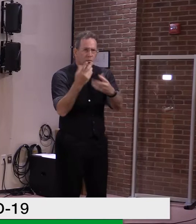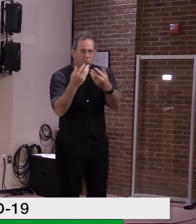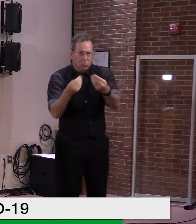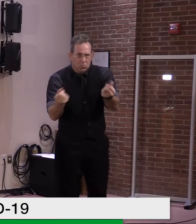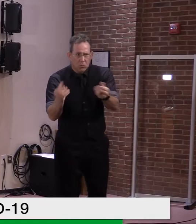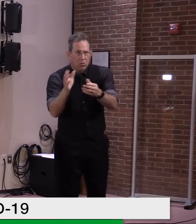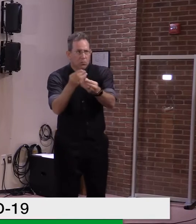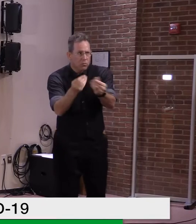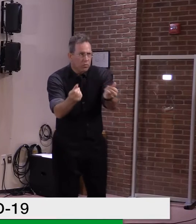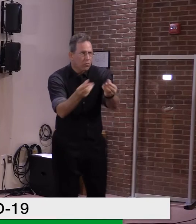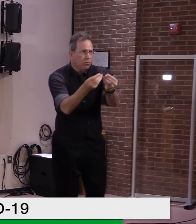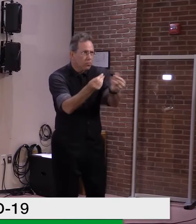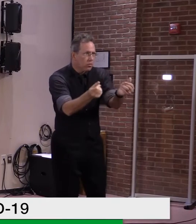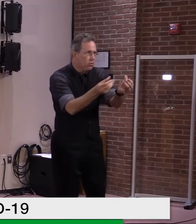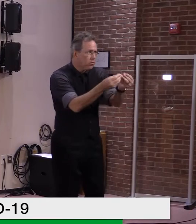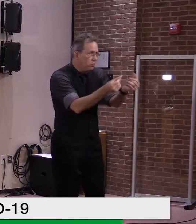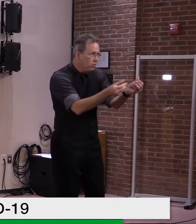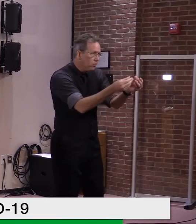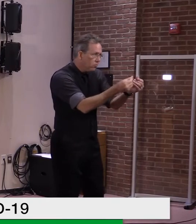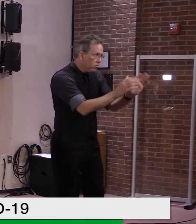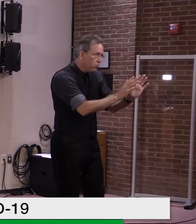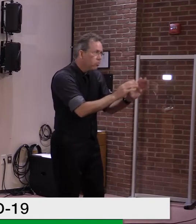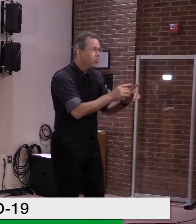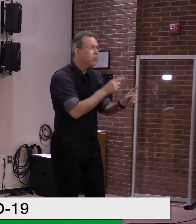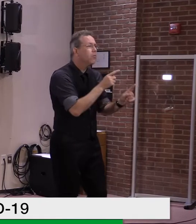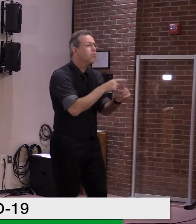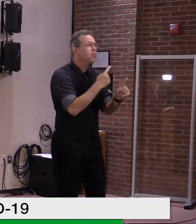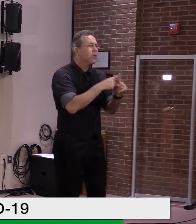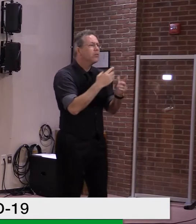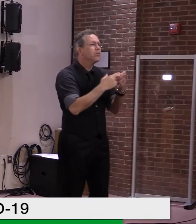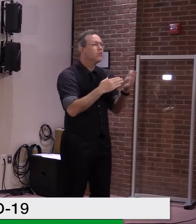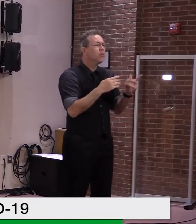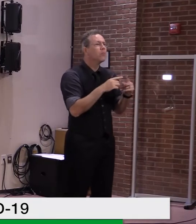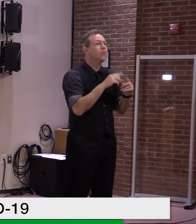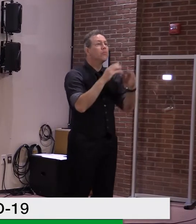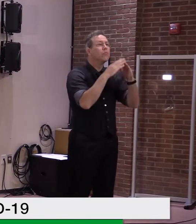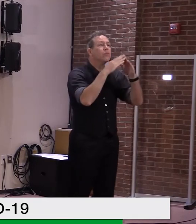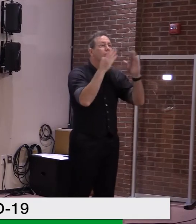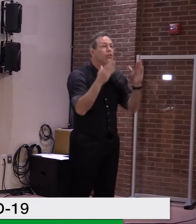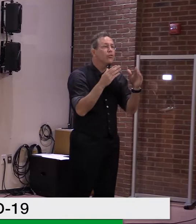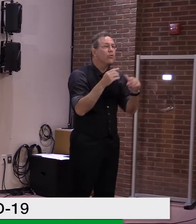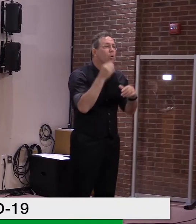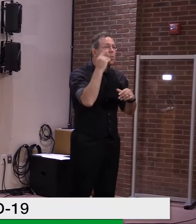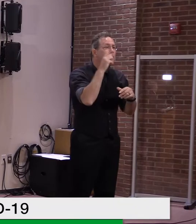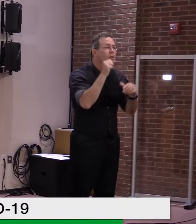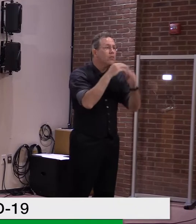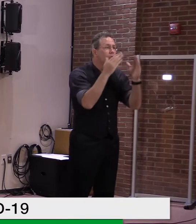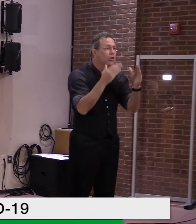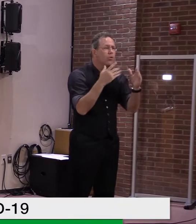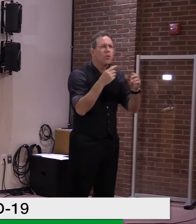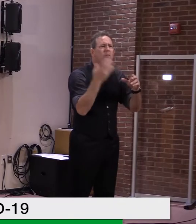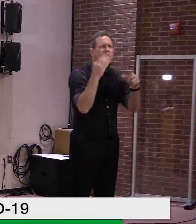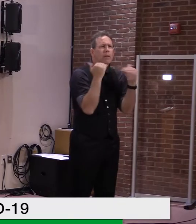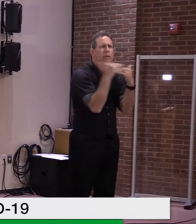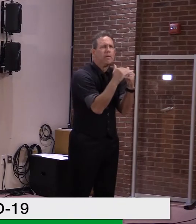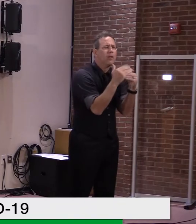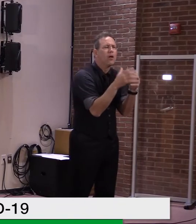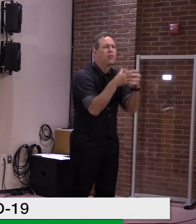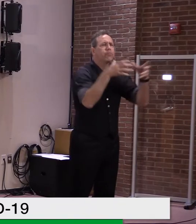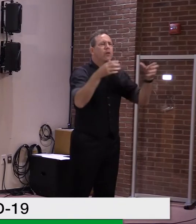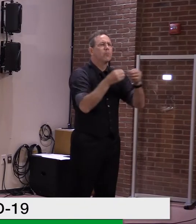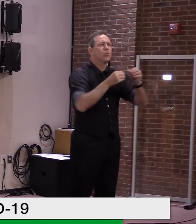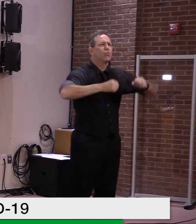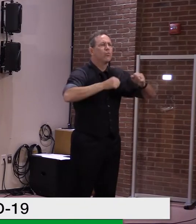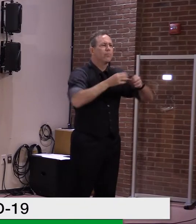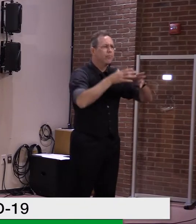capacity, and shelter capacity will continue to increase as the pandemic